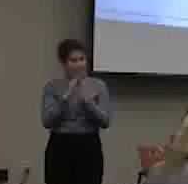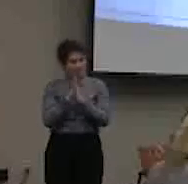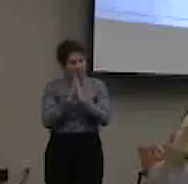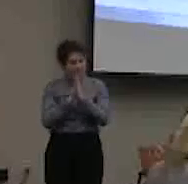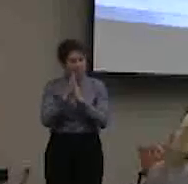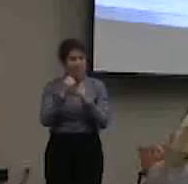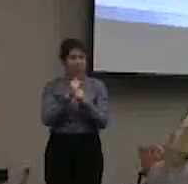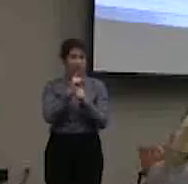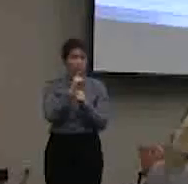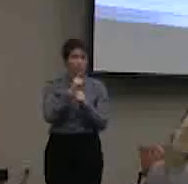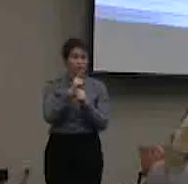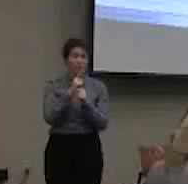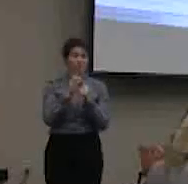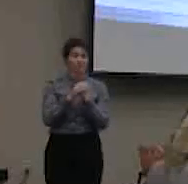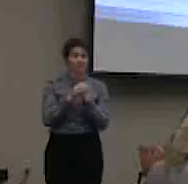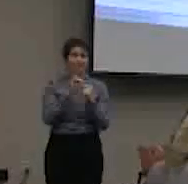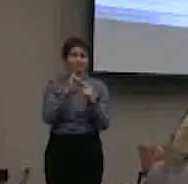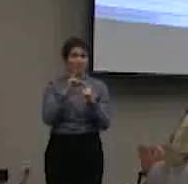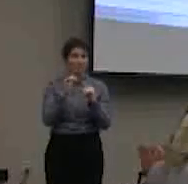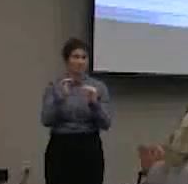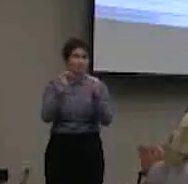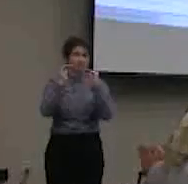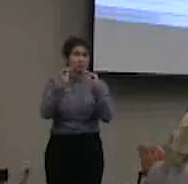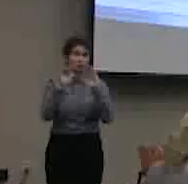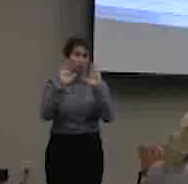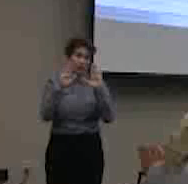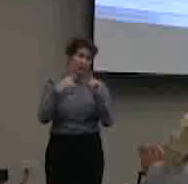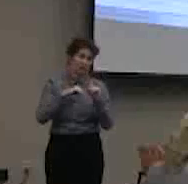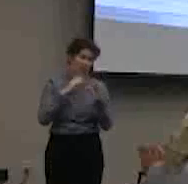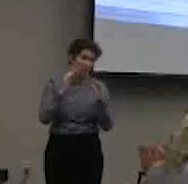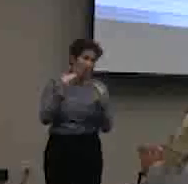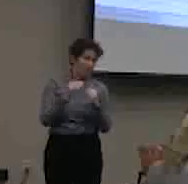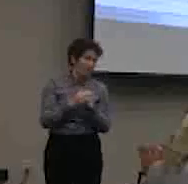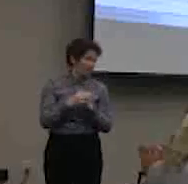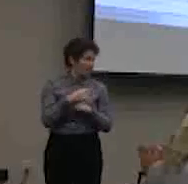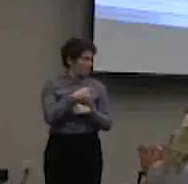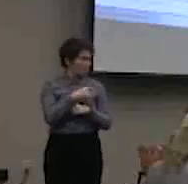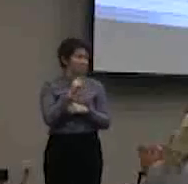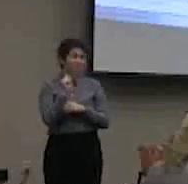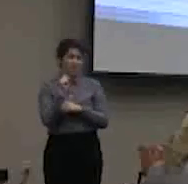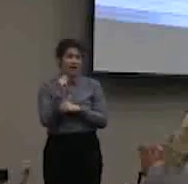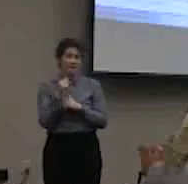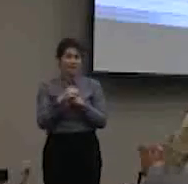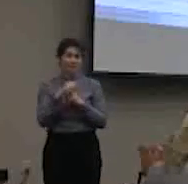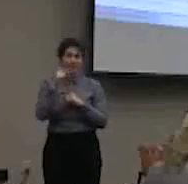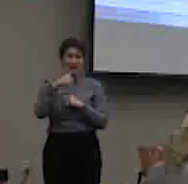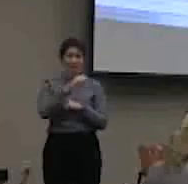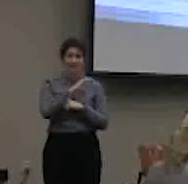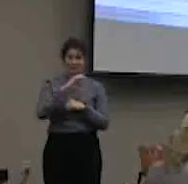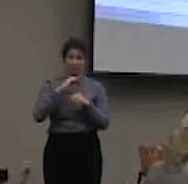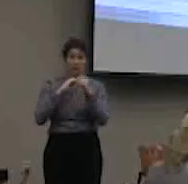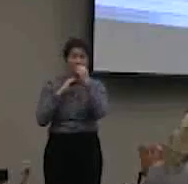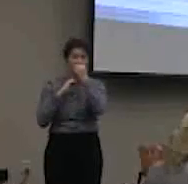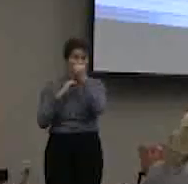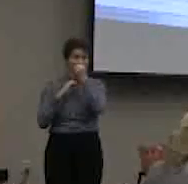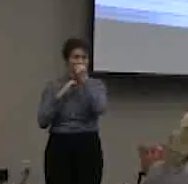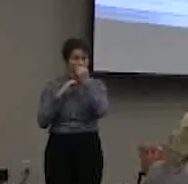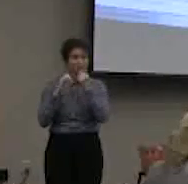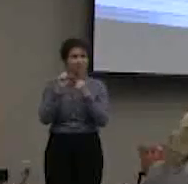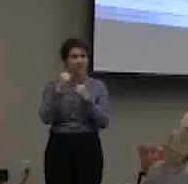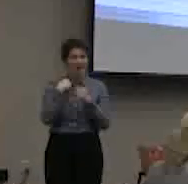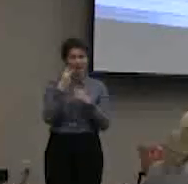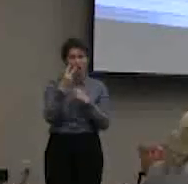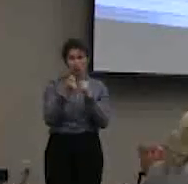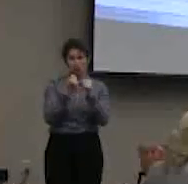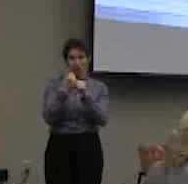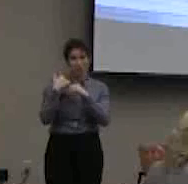as great as we hope they should be. So this commission has a two-year charge, and